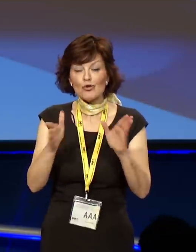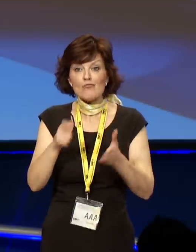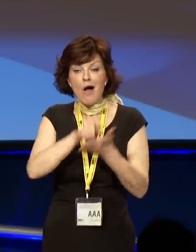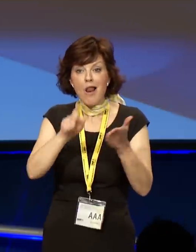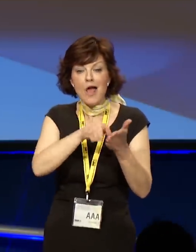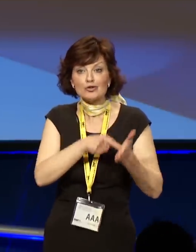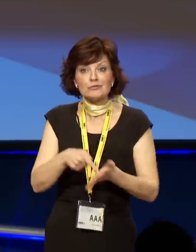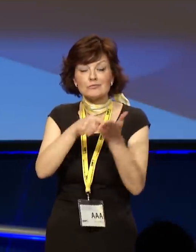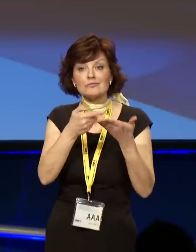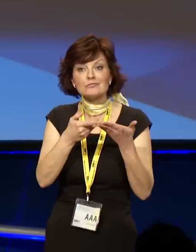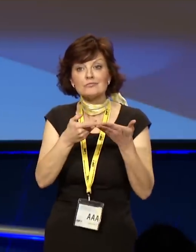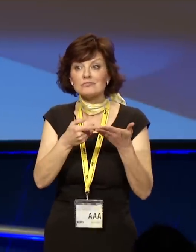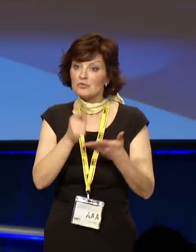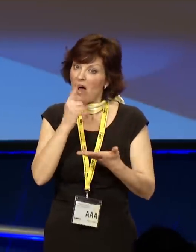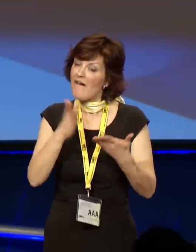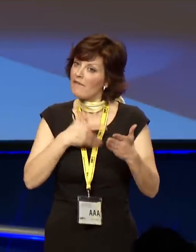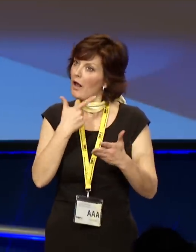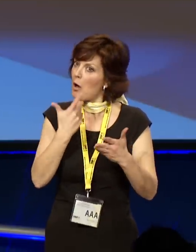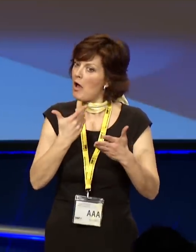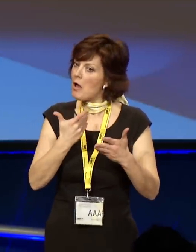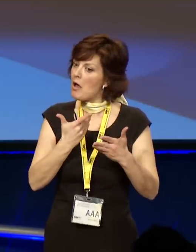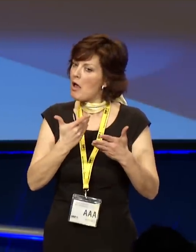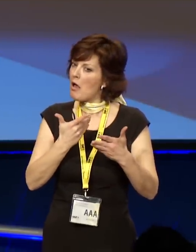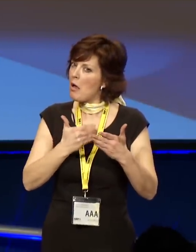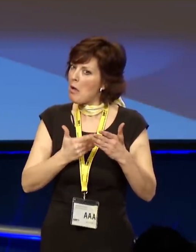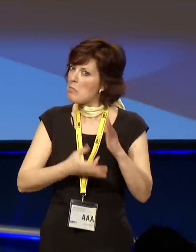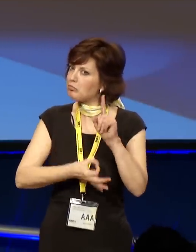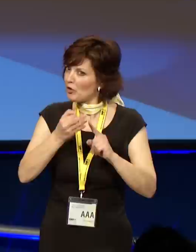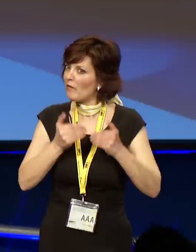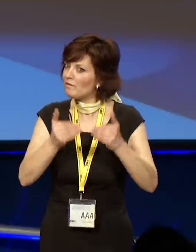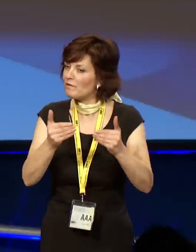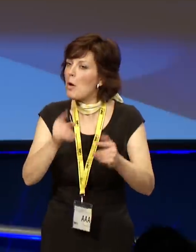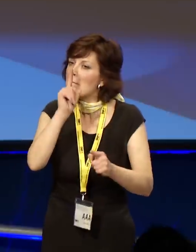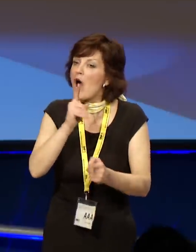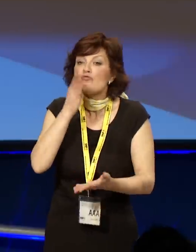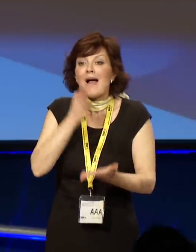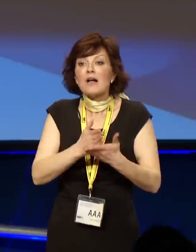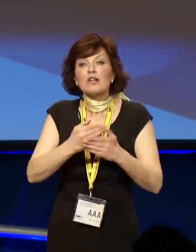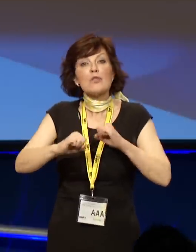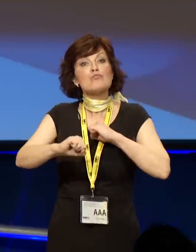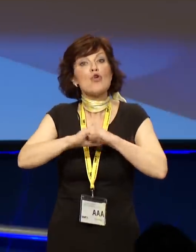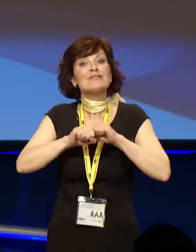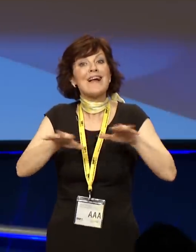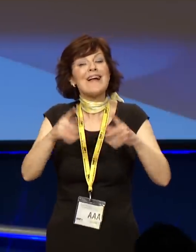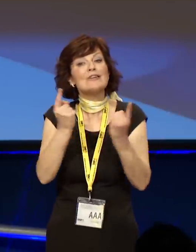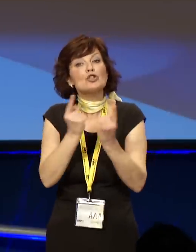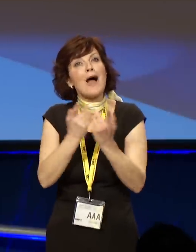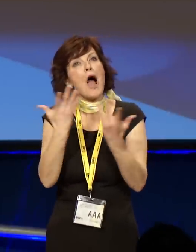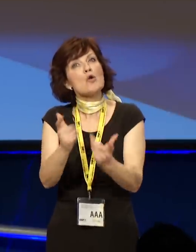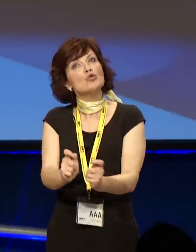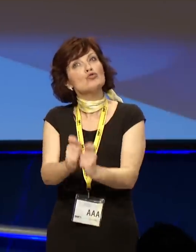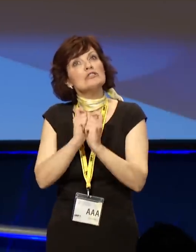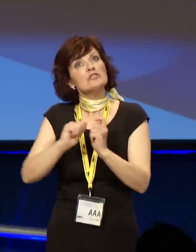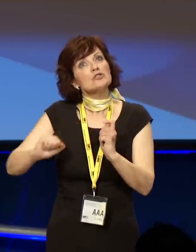So I think that is an advance. But in reality, you know, I don't think the broadcasting issue in terms of how it treats Scotland